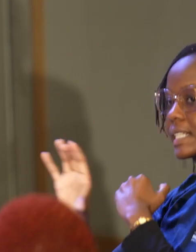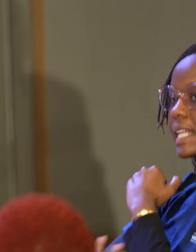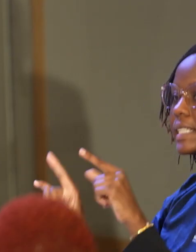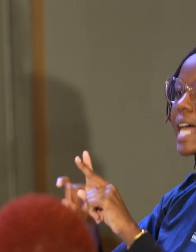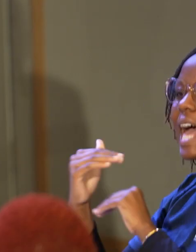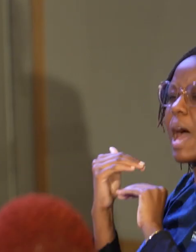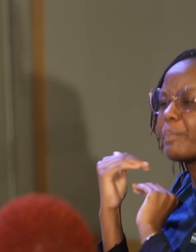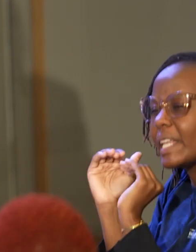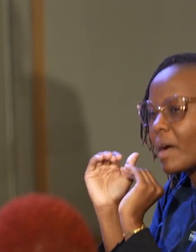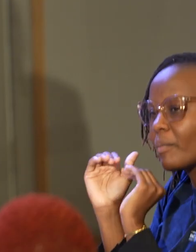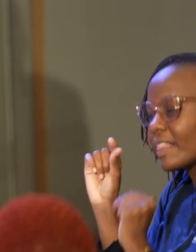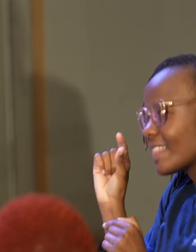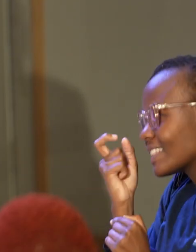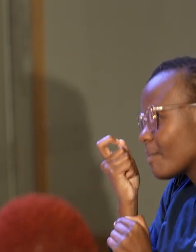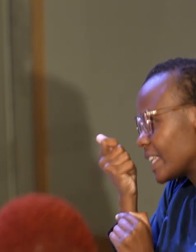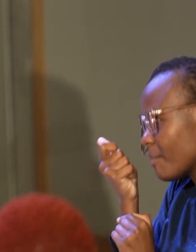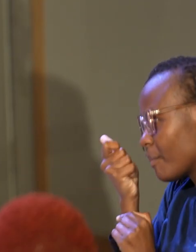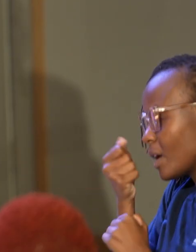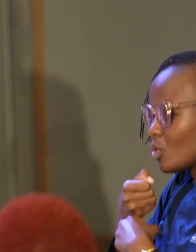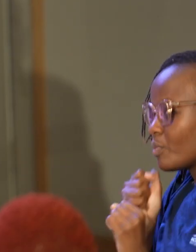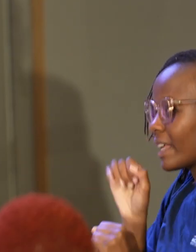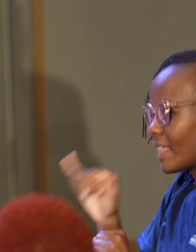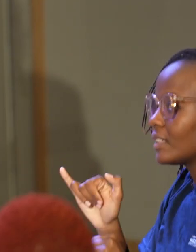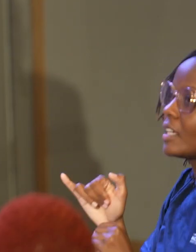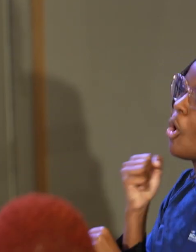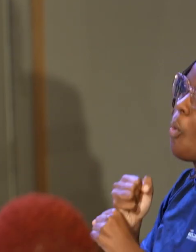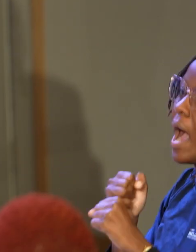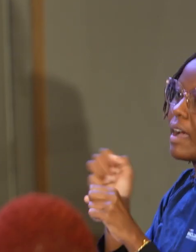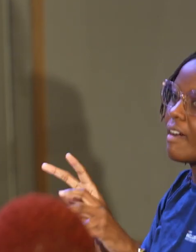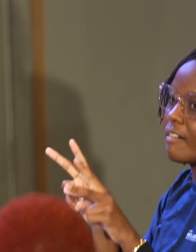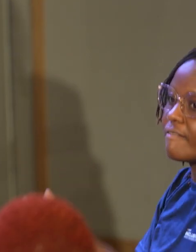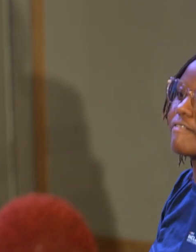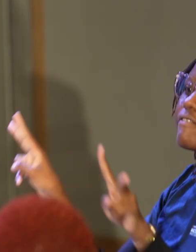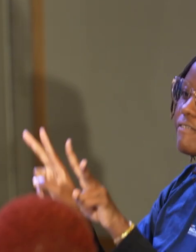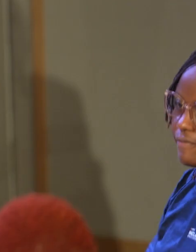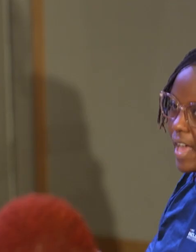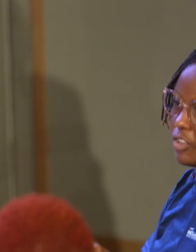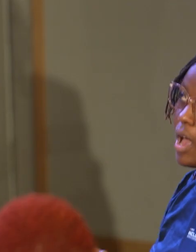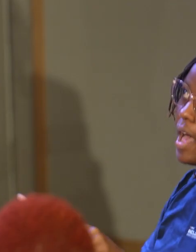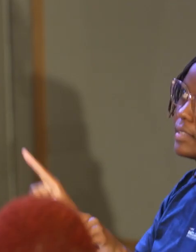minimum to make the work valid as an African standard.